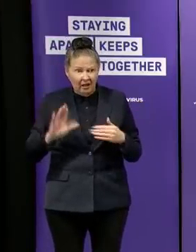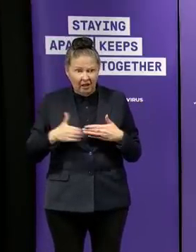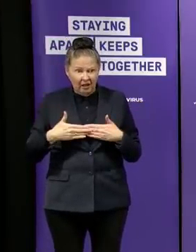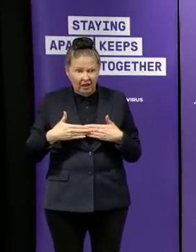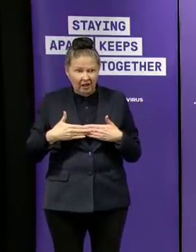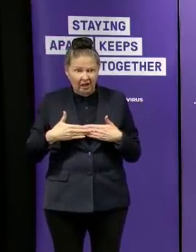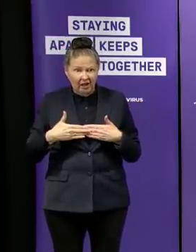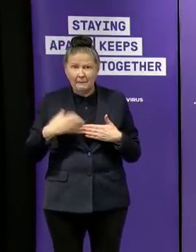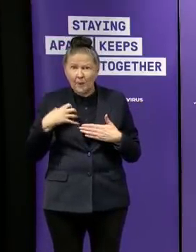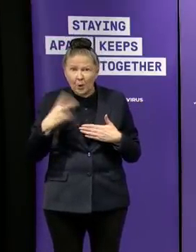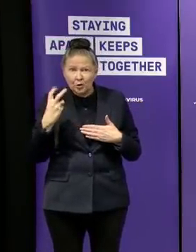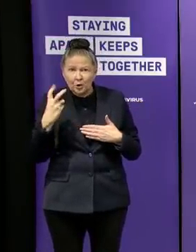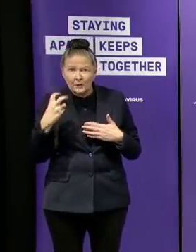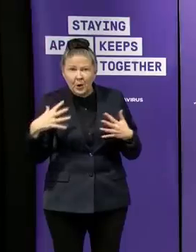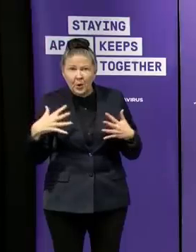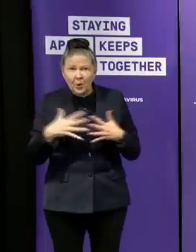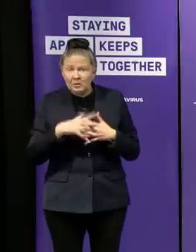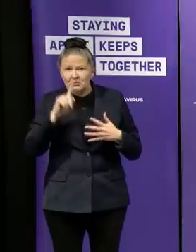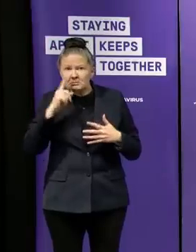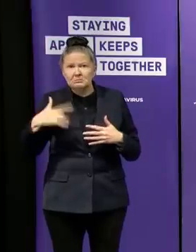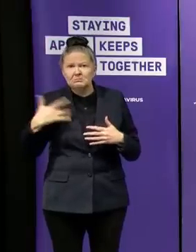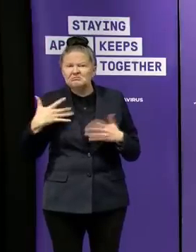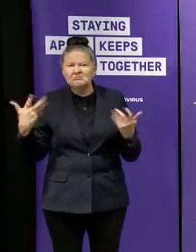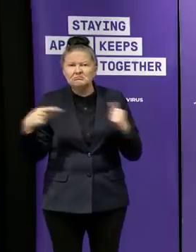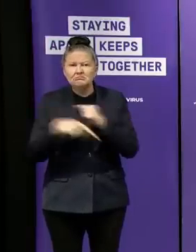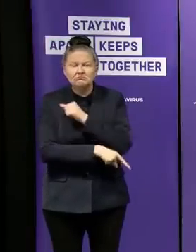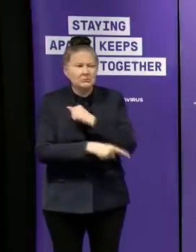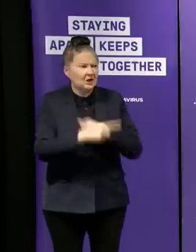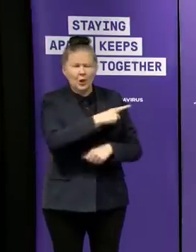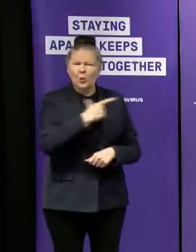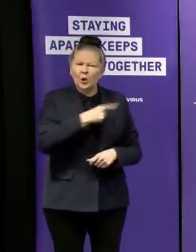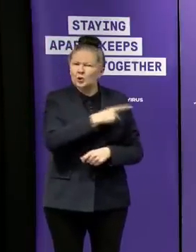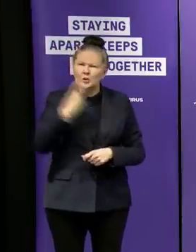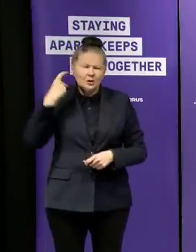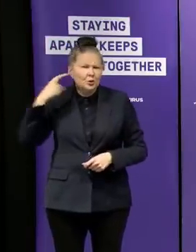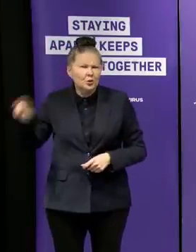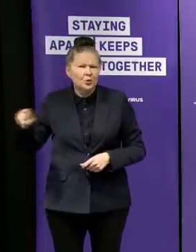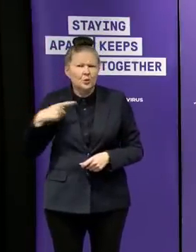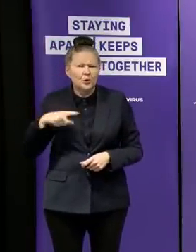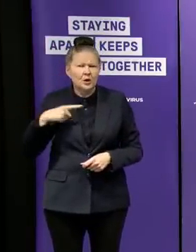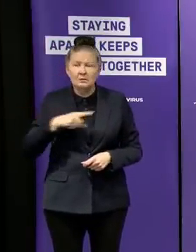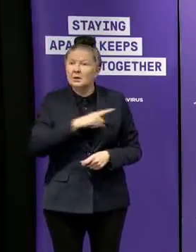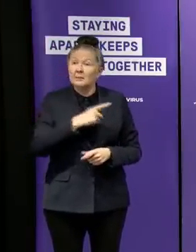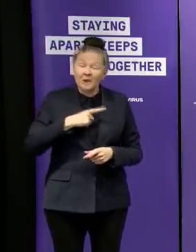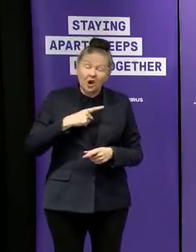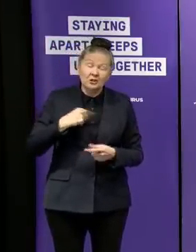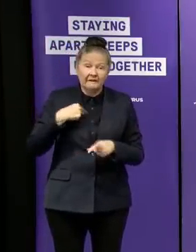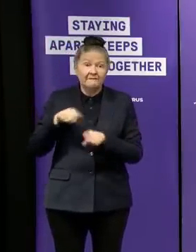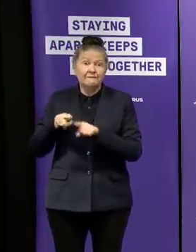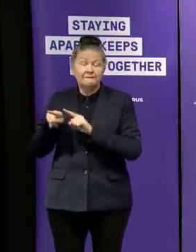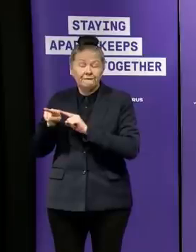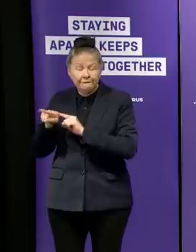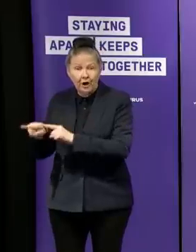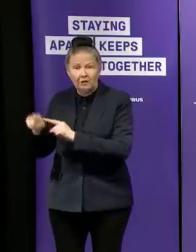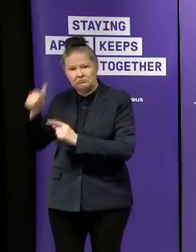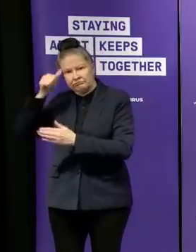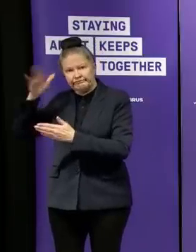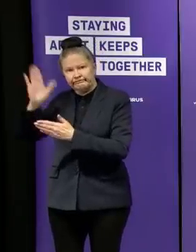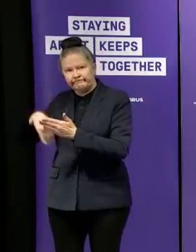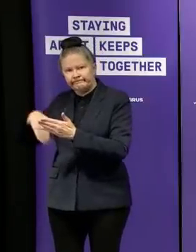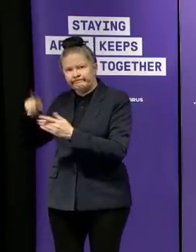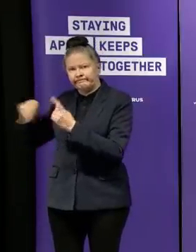2 weeks. Why are you ignoring them? Because I'm following the public health advice, and to do anything different